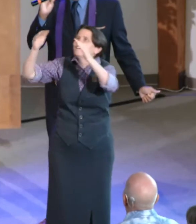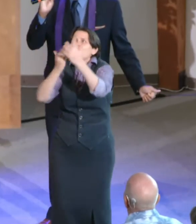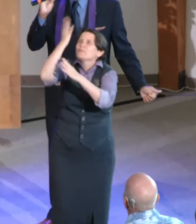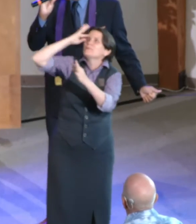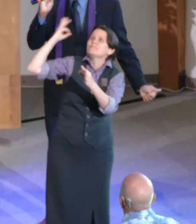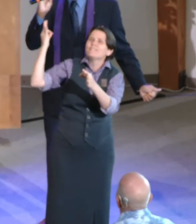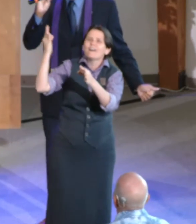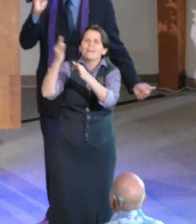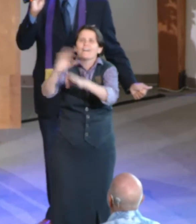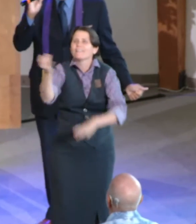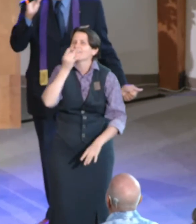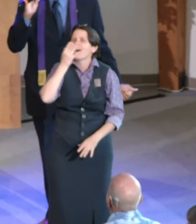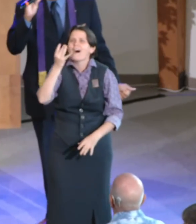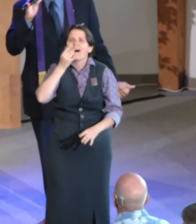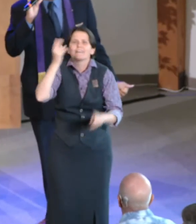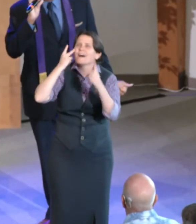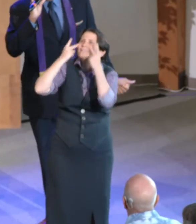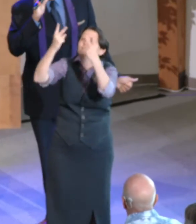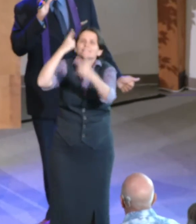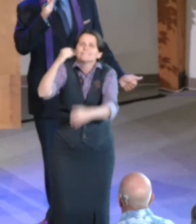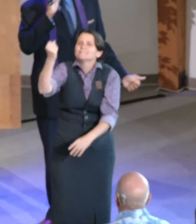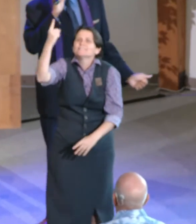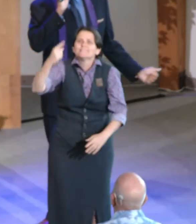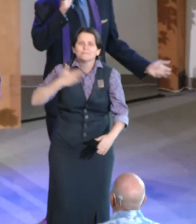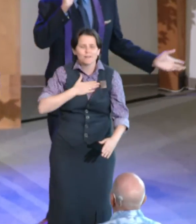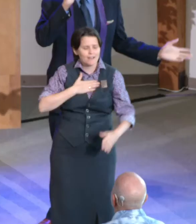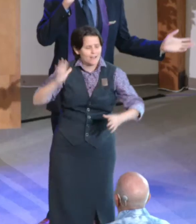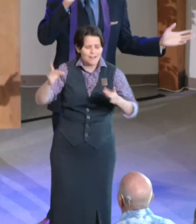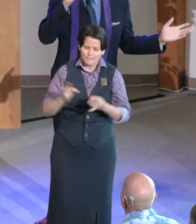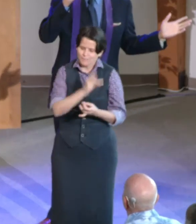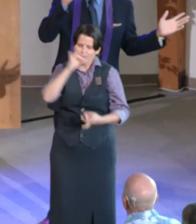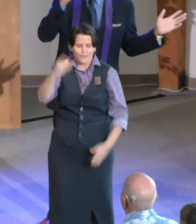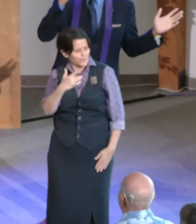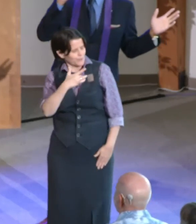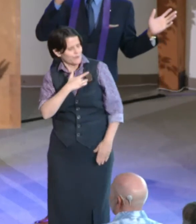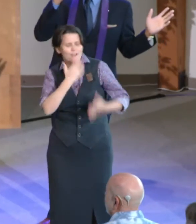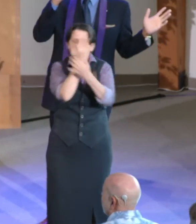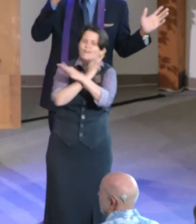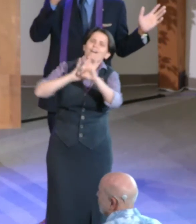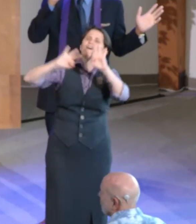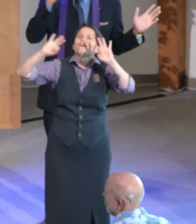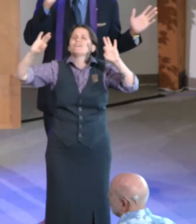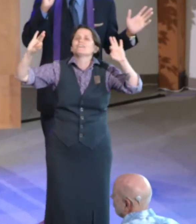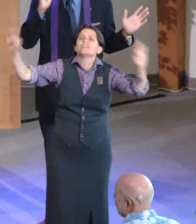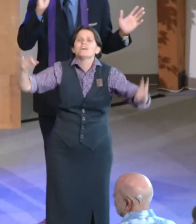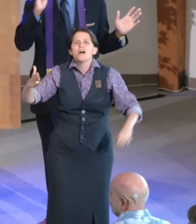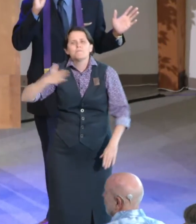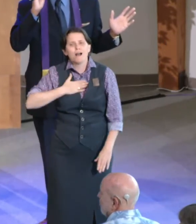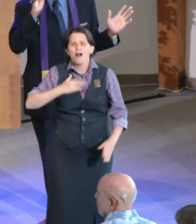I am free in the Spirit. Yes, I'm only here for God.